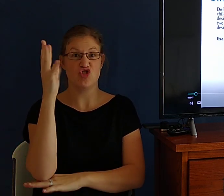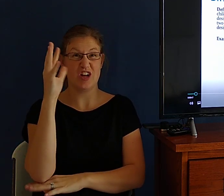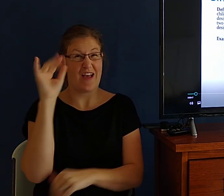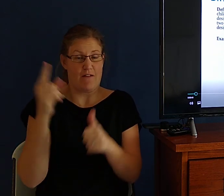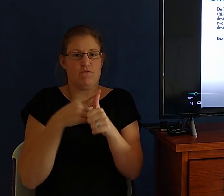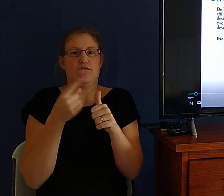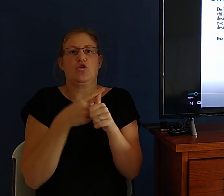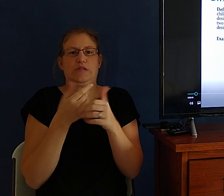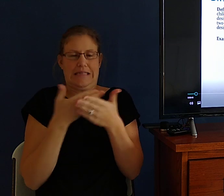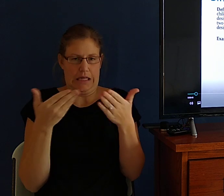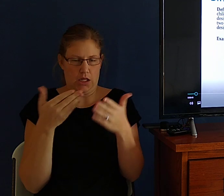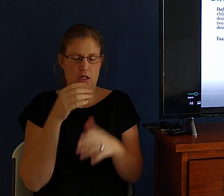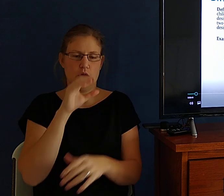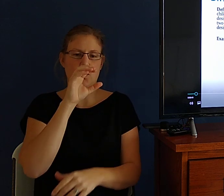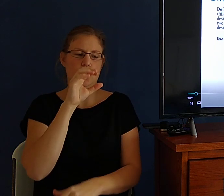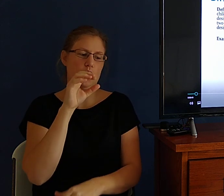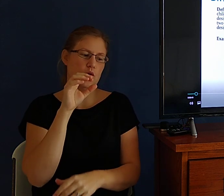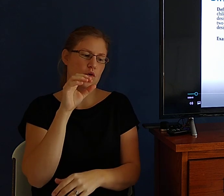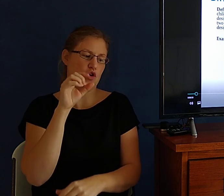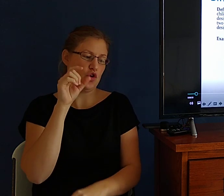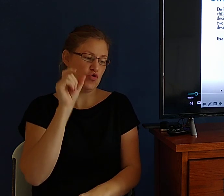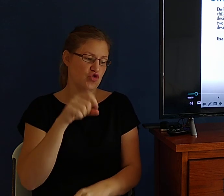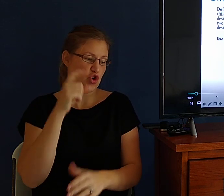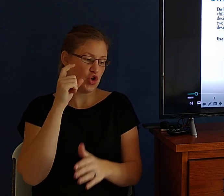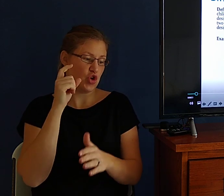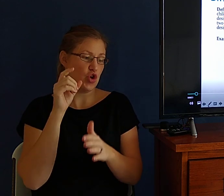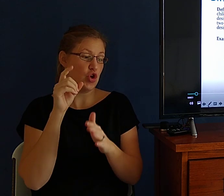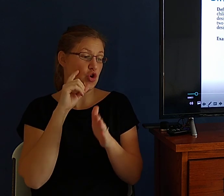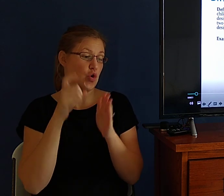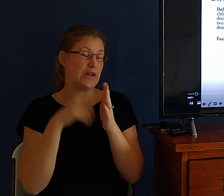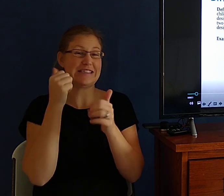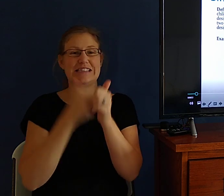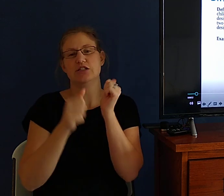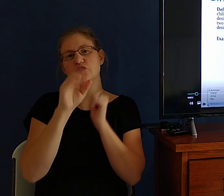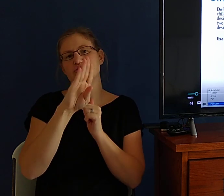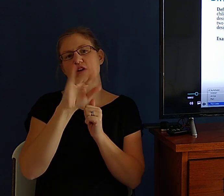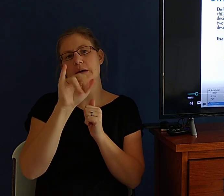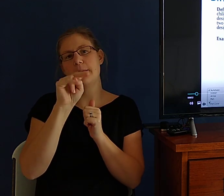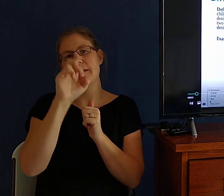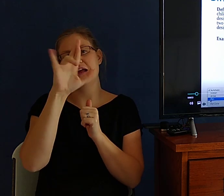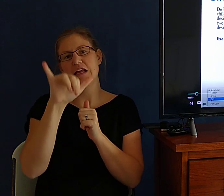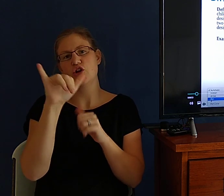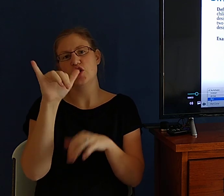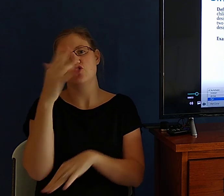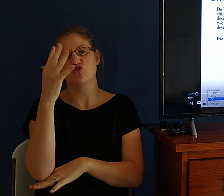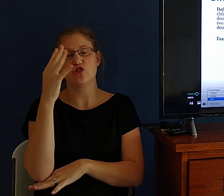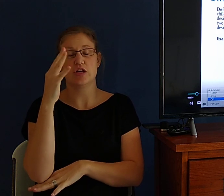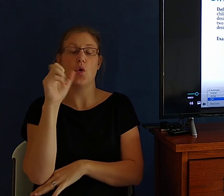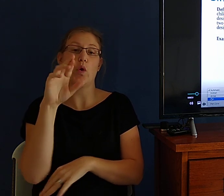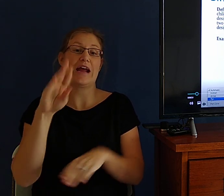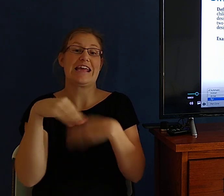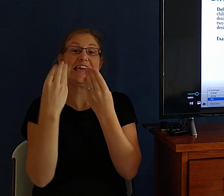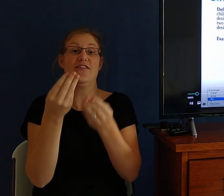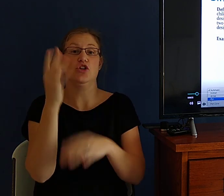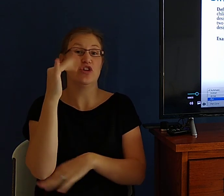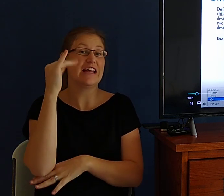condition. We should notice that each binary tree or a given tree, it's a binary tree if it